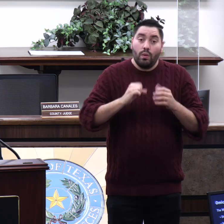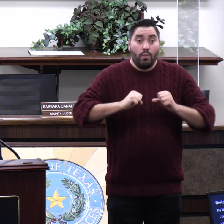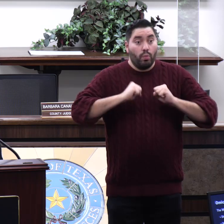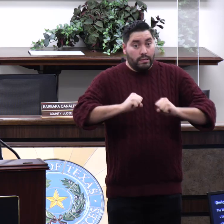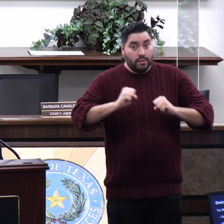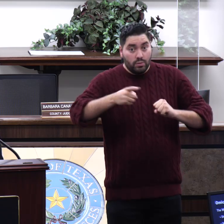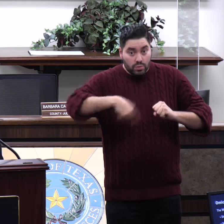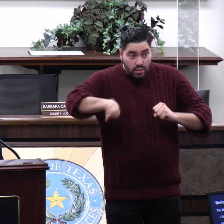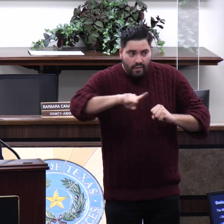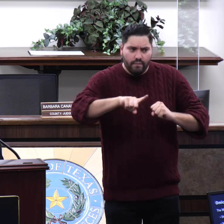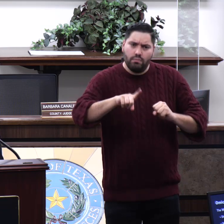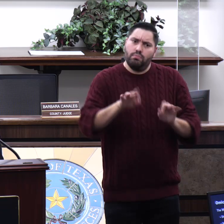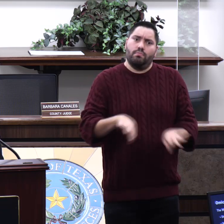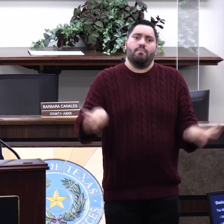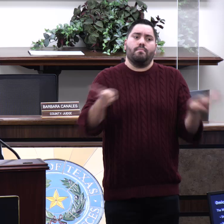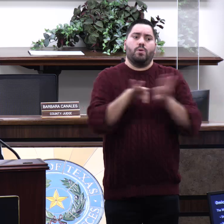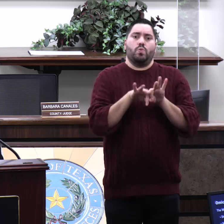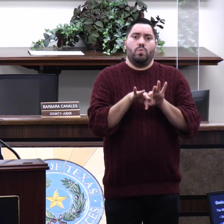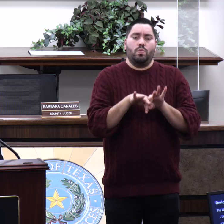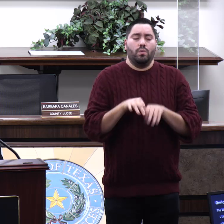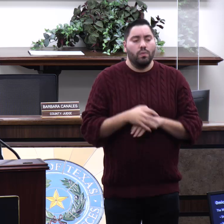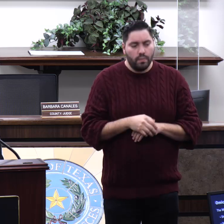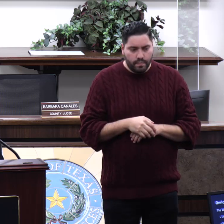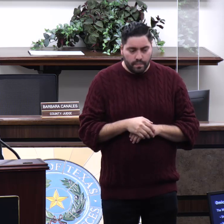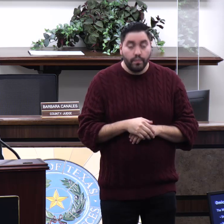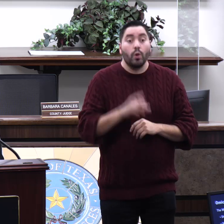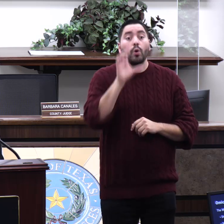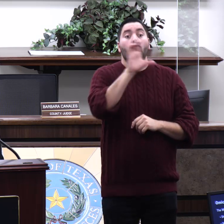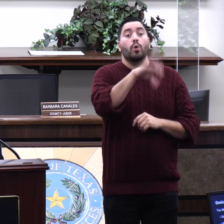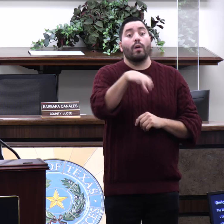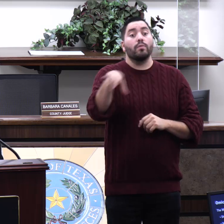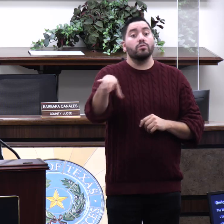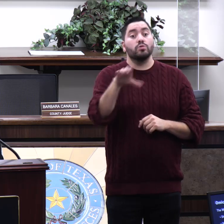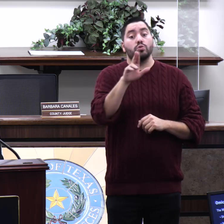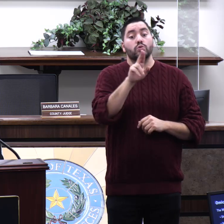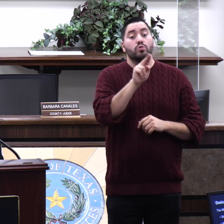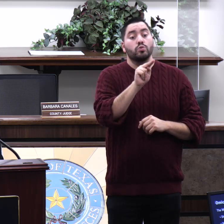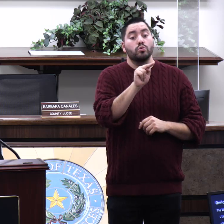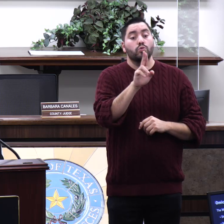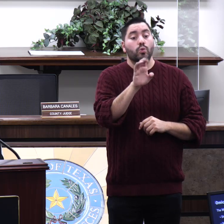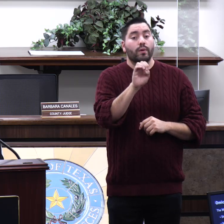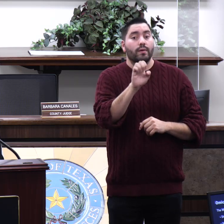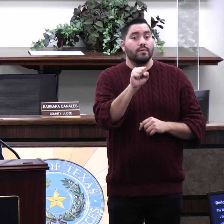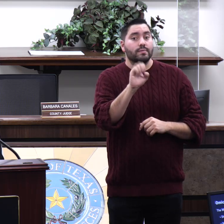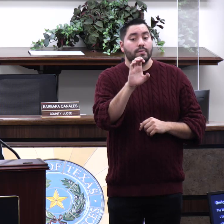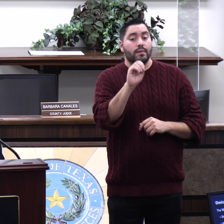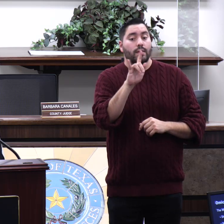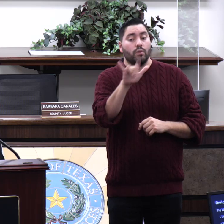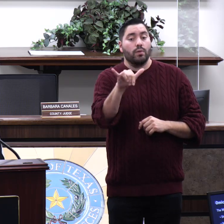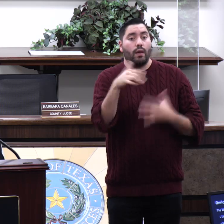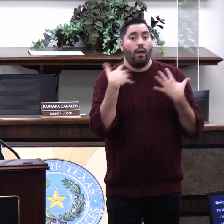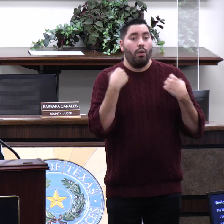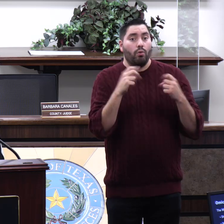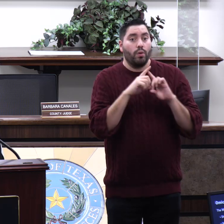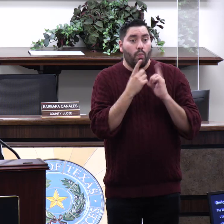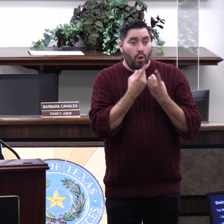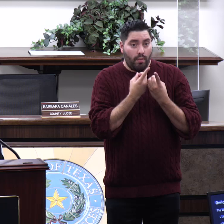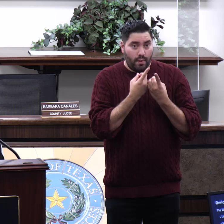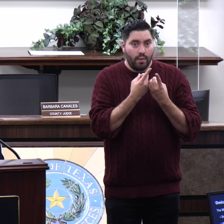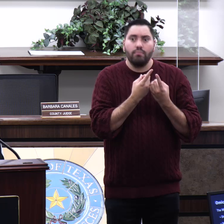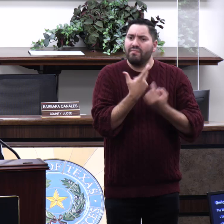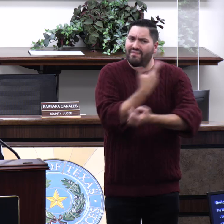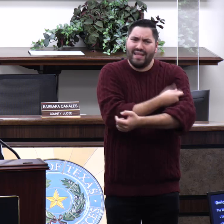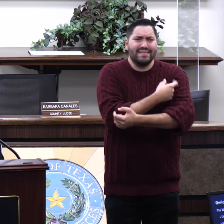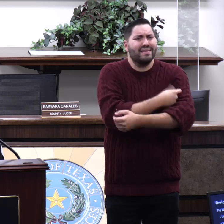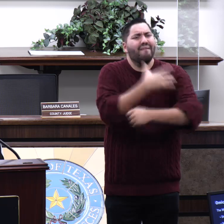protecting yourself and others. The Corpus Christi Nueces County Health Department continues to make, as said, vaccines available